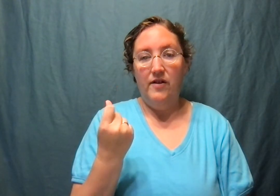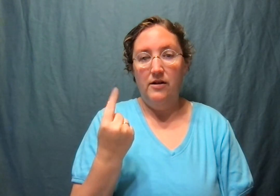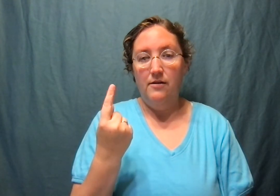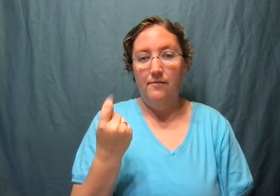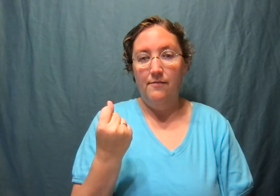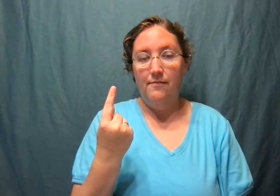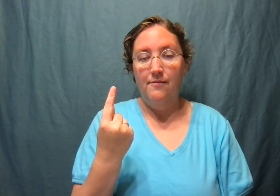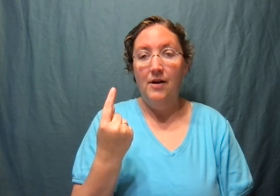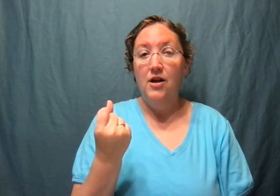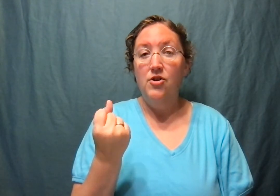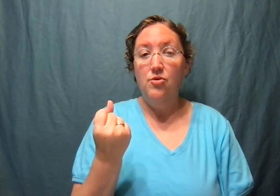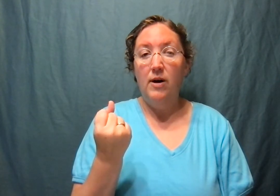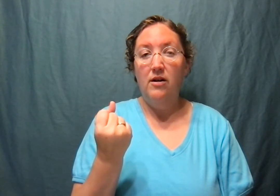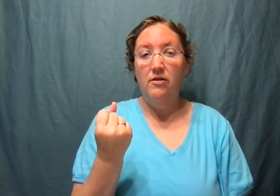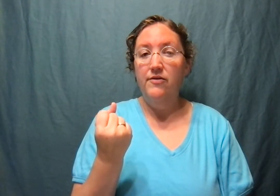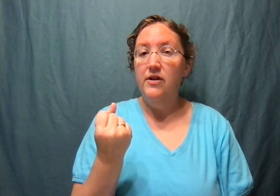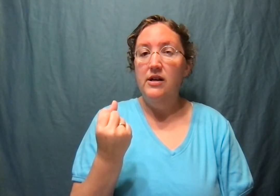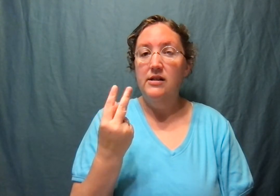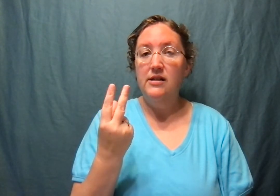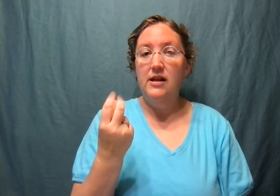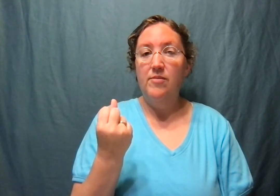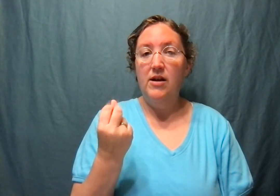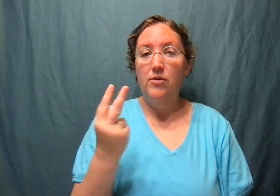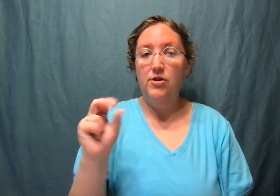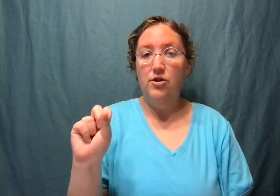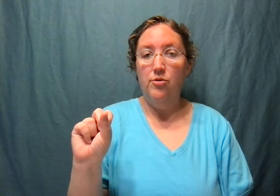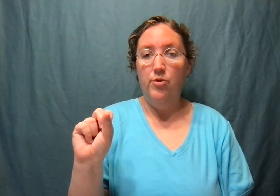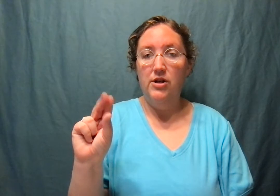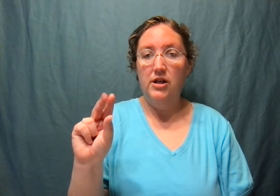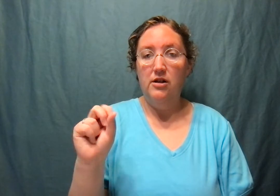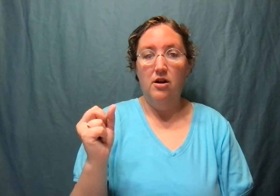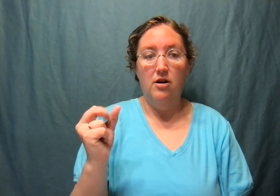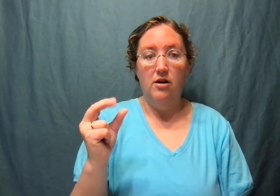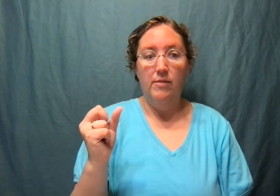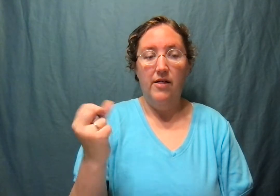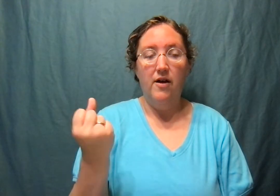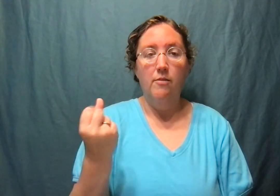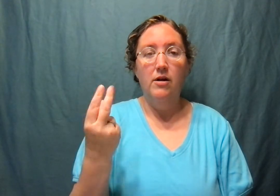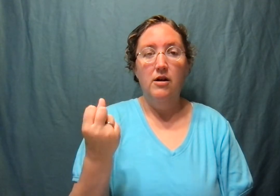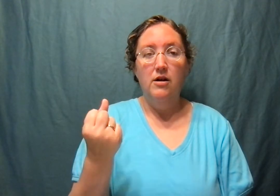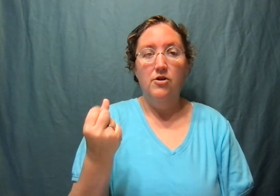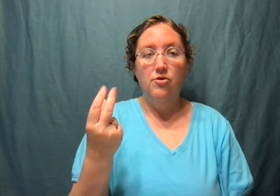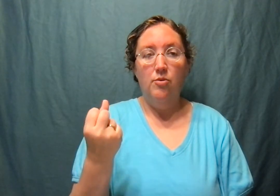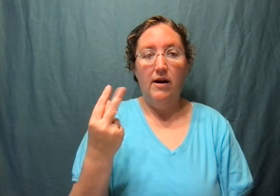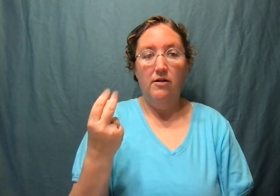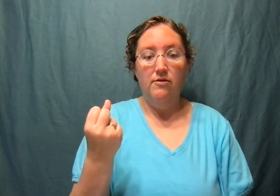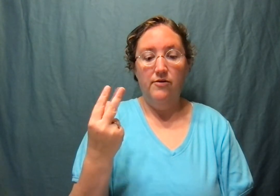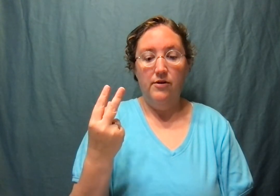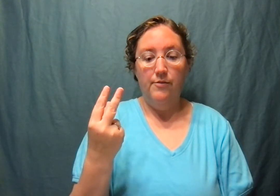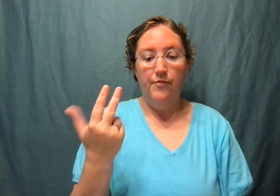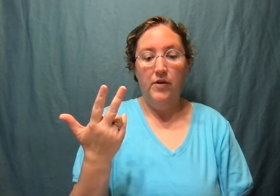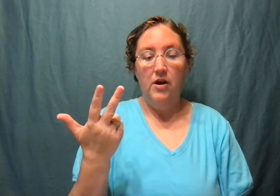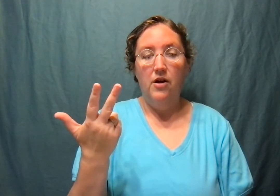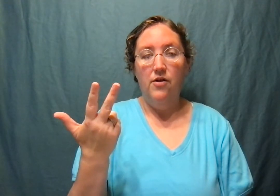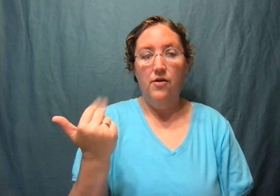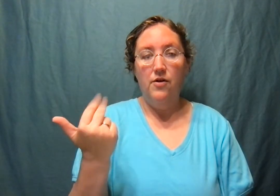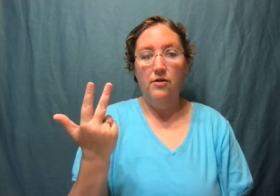11. 12 is the same thing with 2, brushing along my thumb. 12.